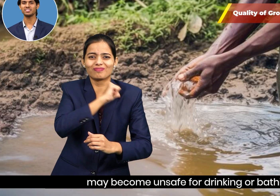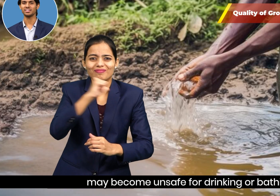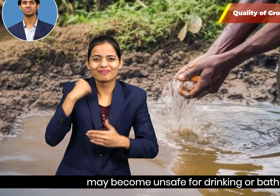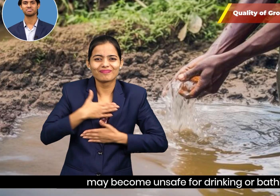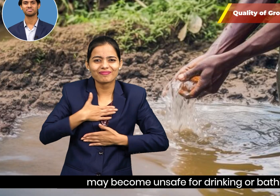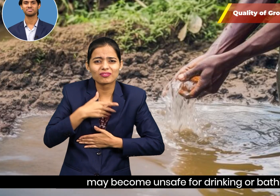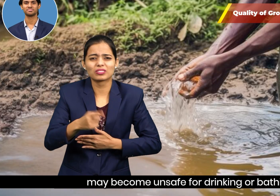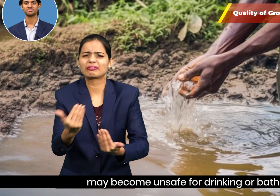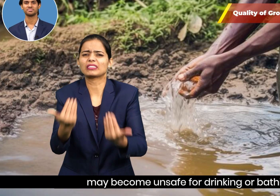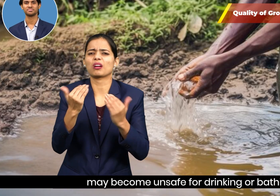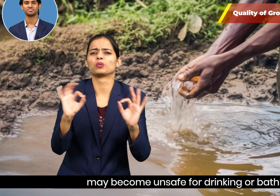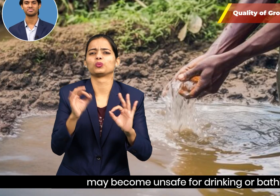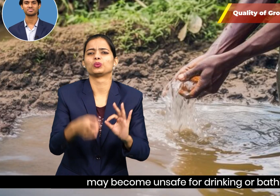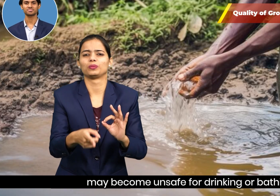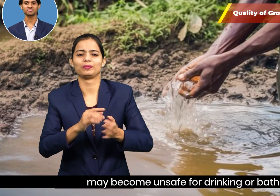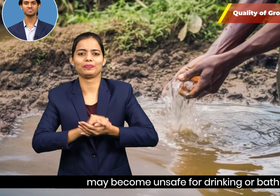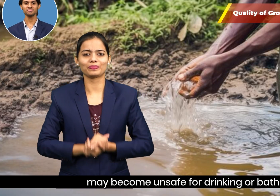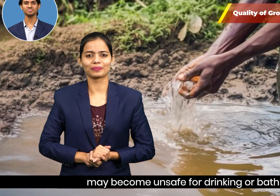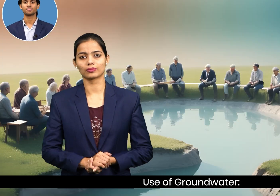or bathing.